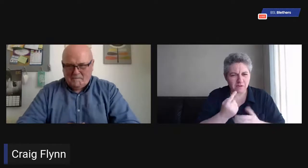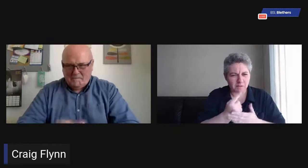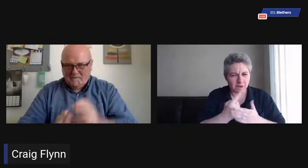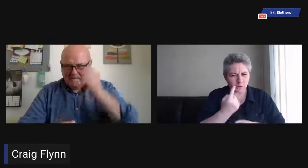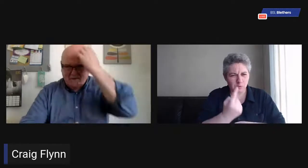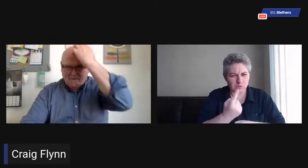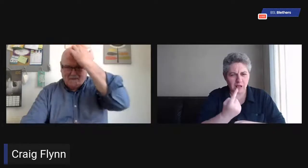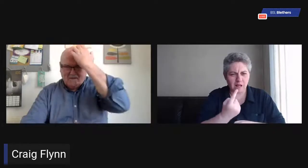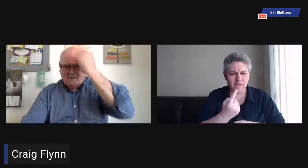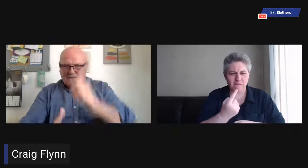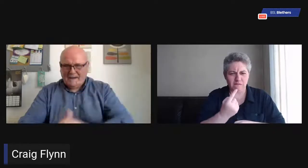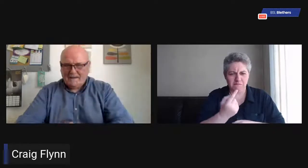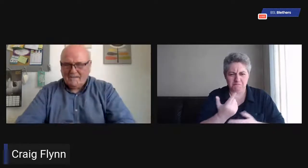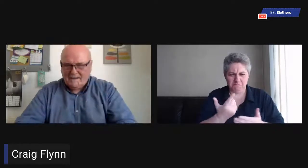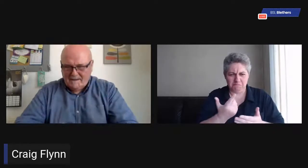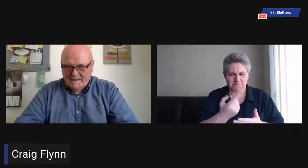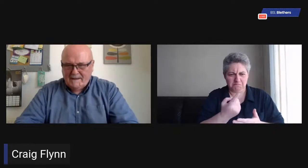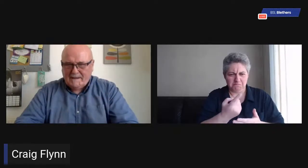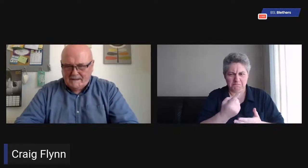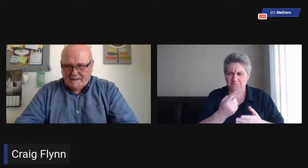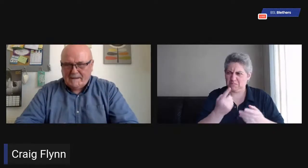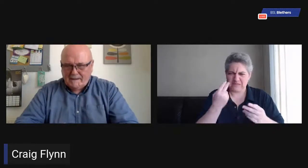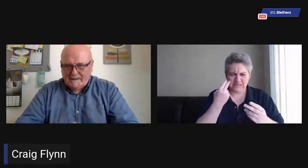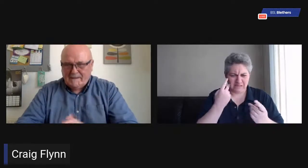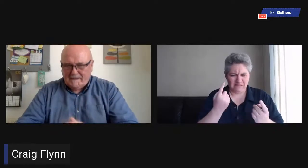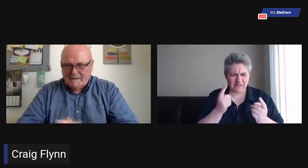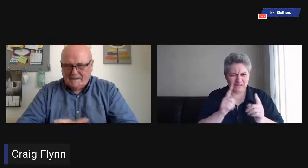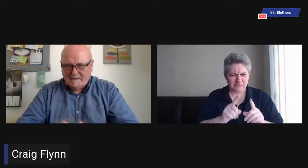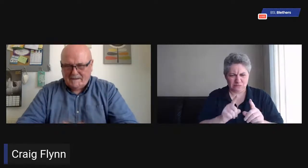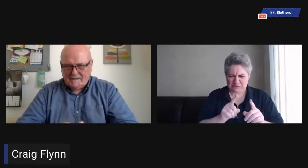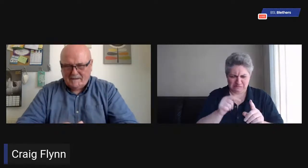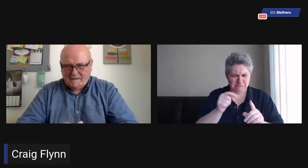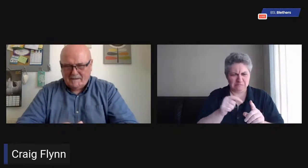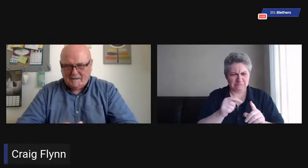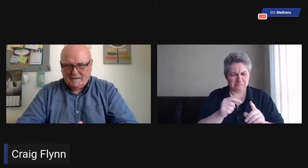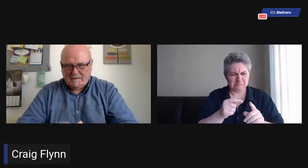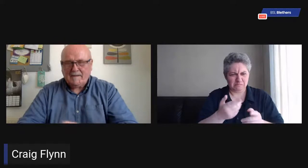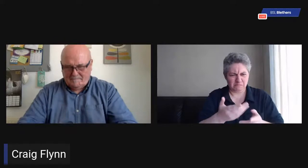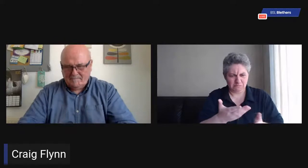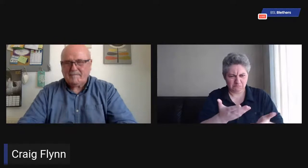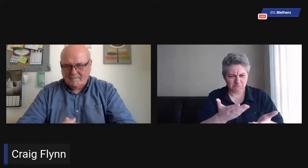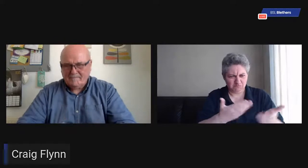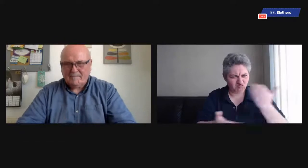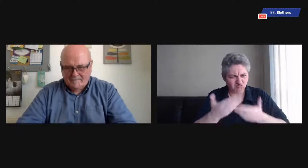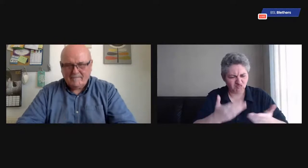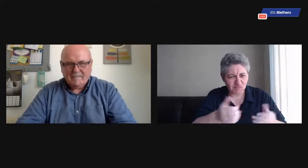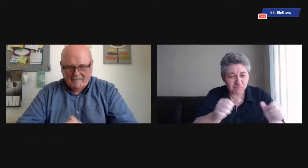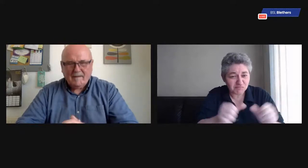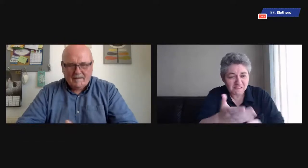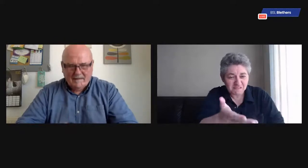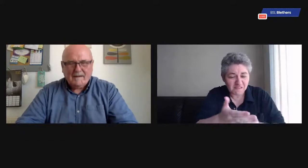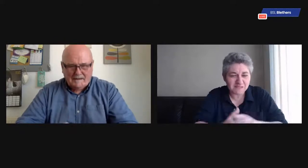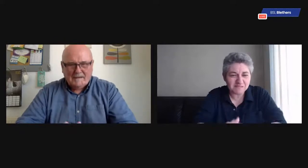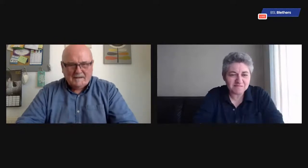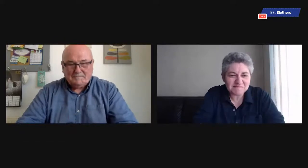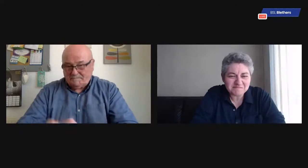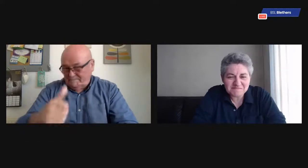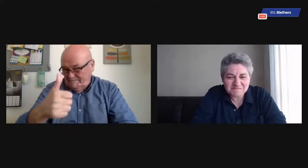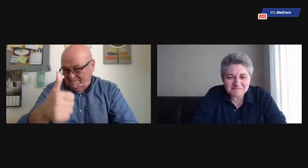Craig, could you give us a brief introduction about yourself? Maybe explain what a deaf intermediary